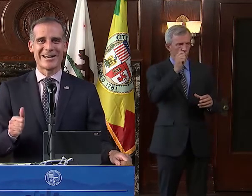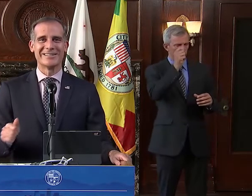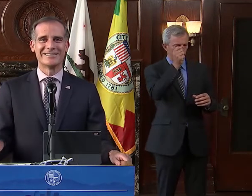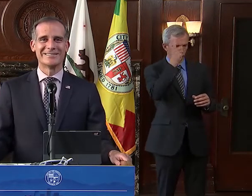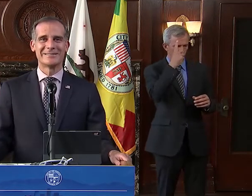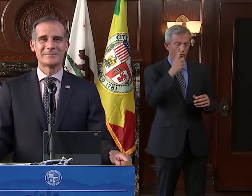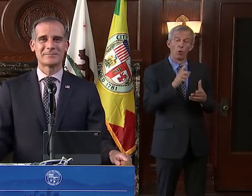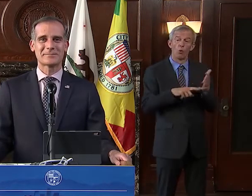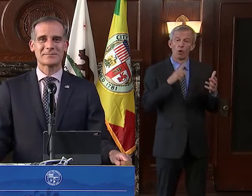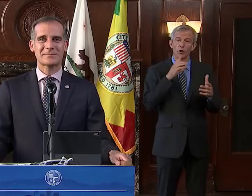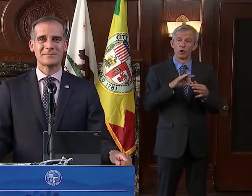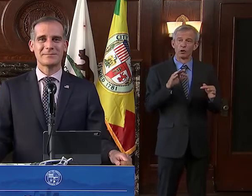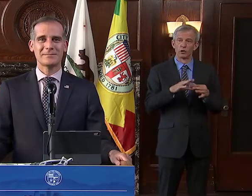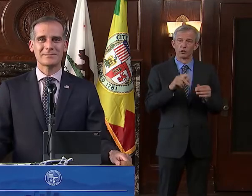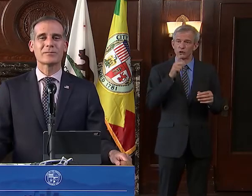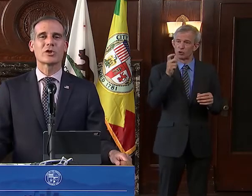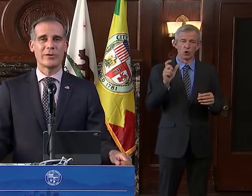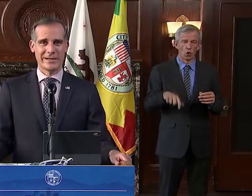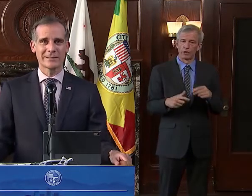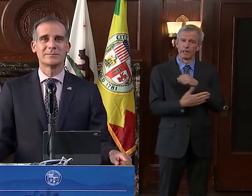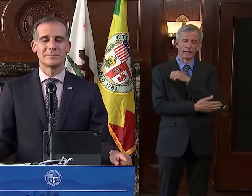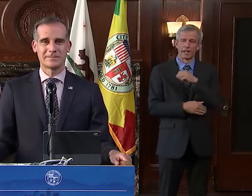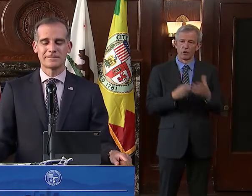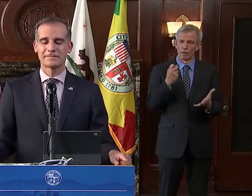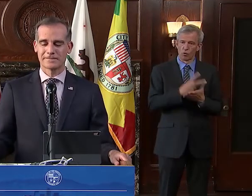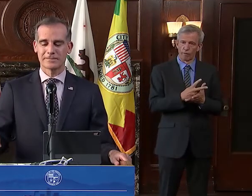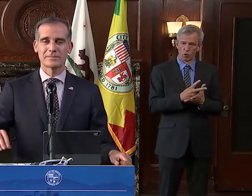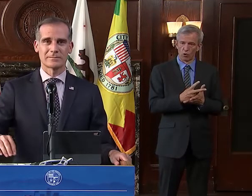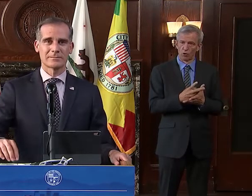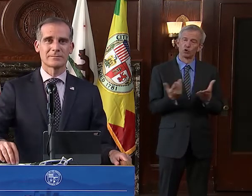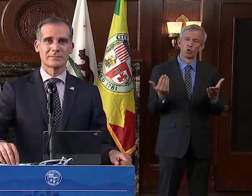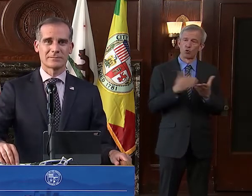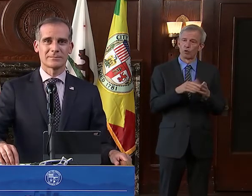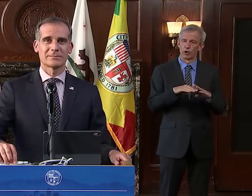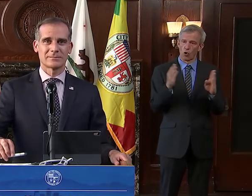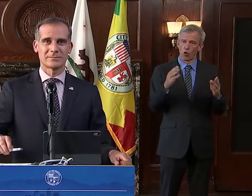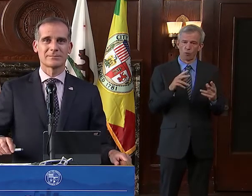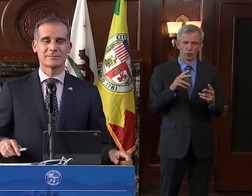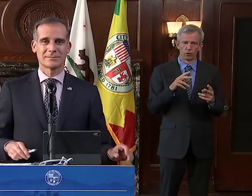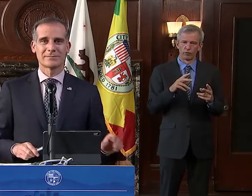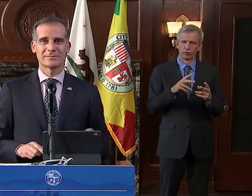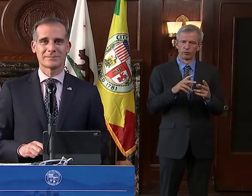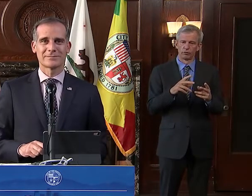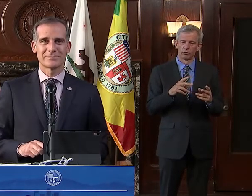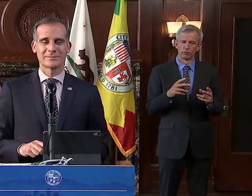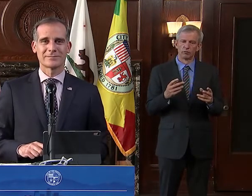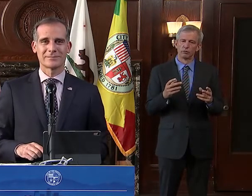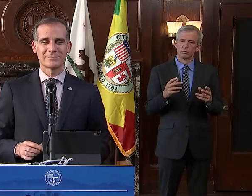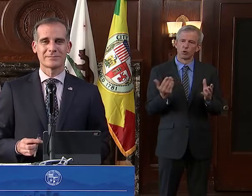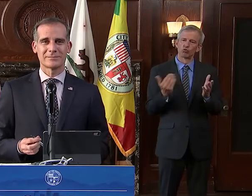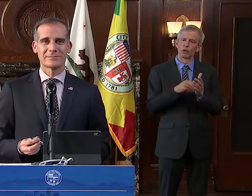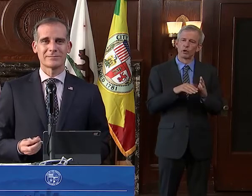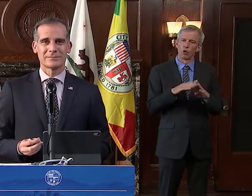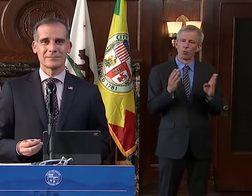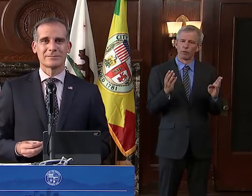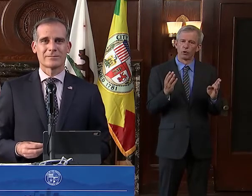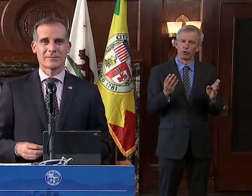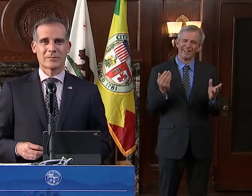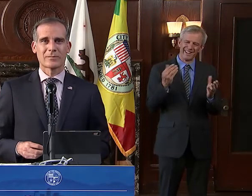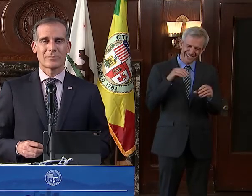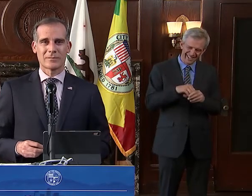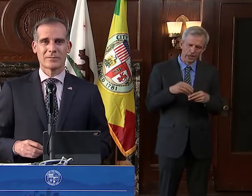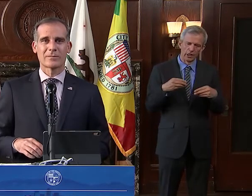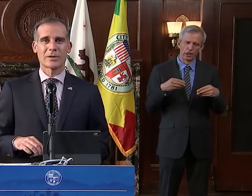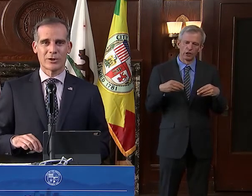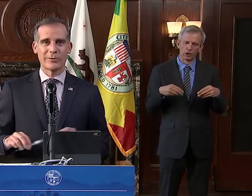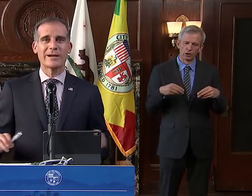what you're saying is you don't need a county variance. Correct. To reopen, let me turn that down. To reopen in-store shopping